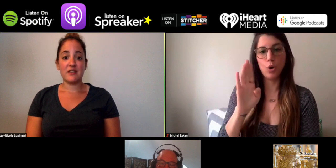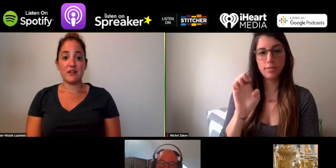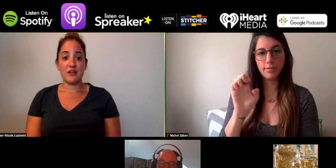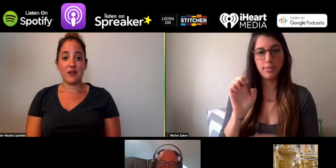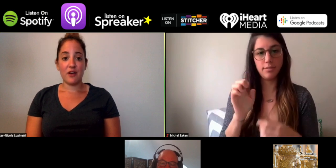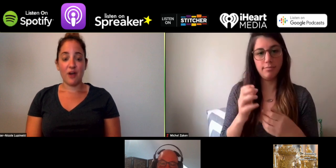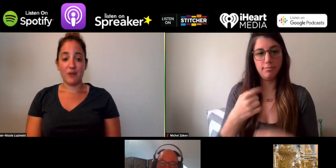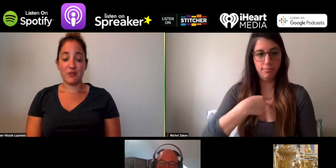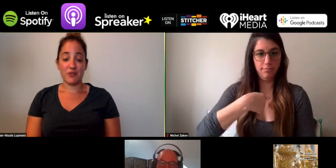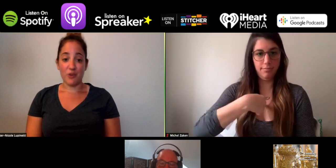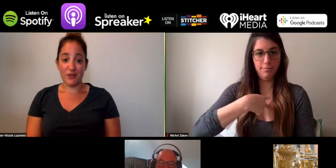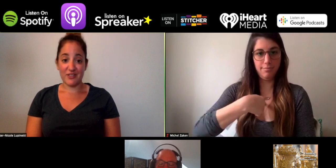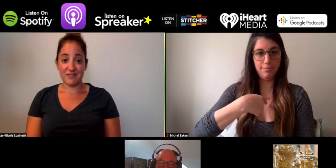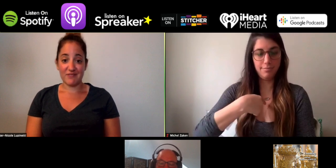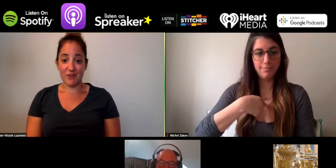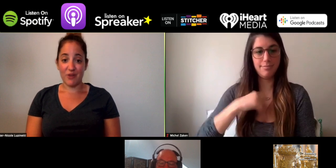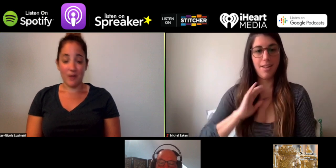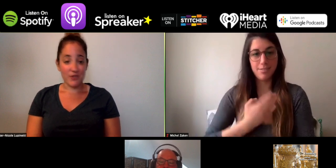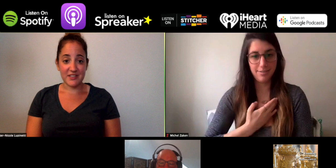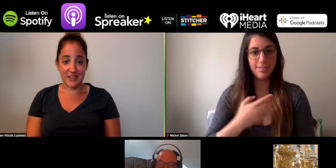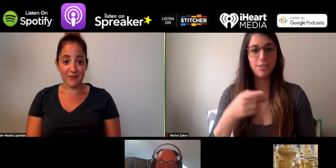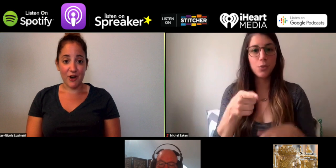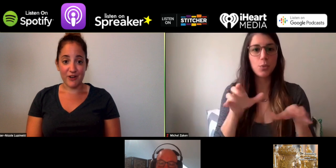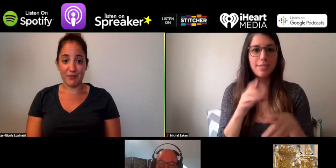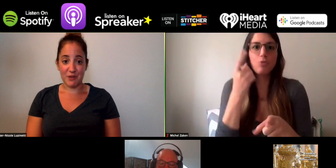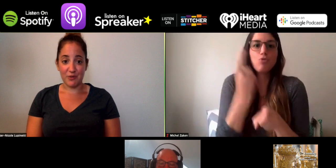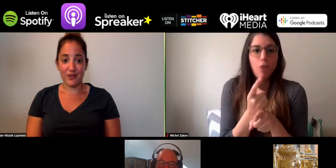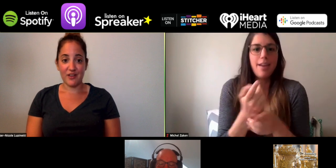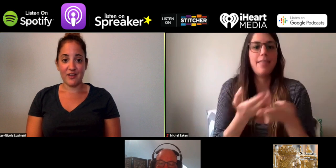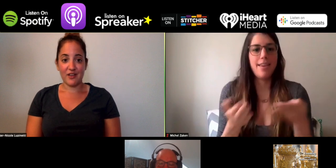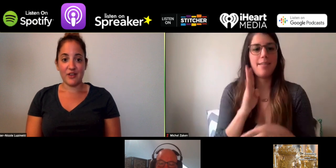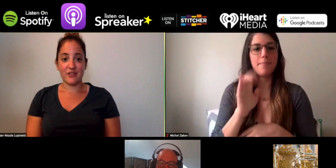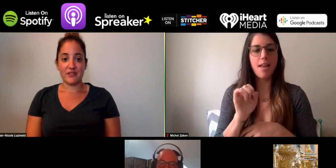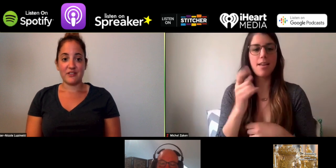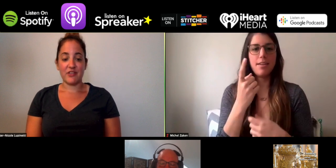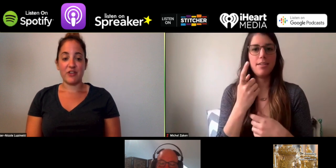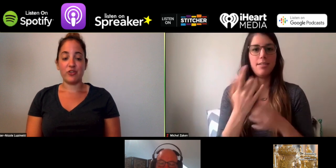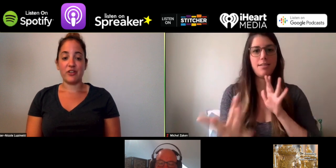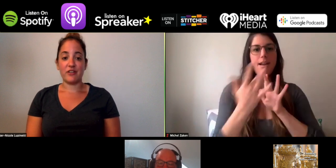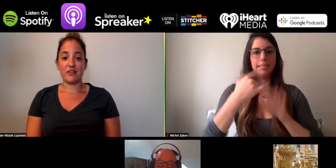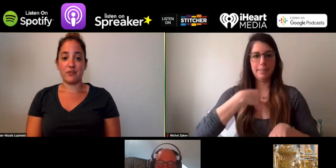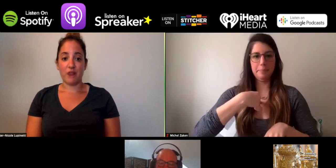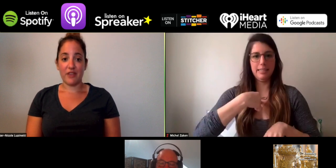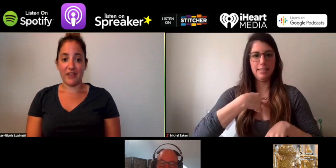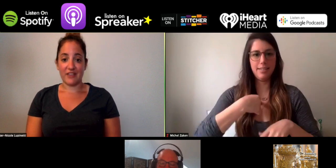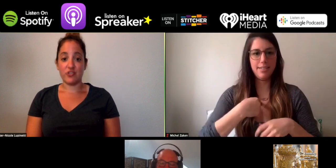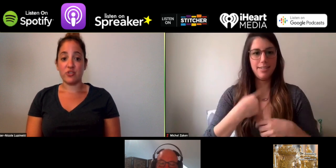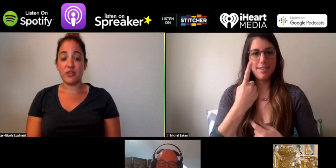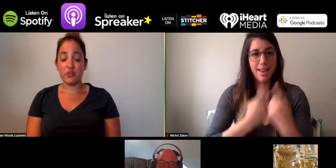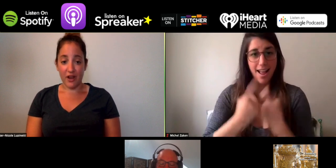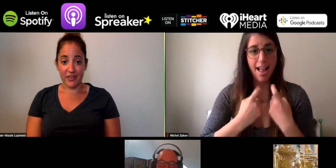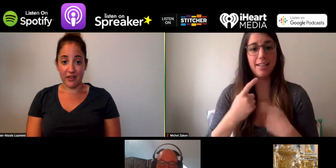please come to the source, you know, come to us deaf and hard of hearing people. So then you're learning the right things